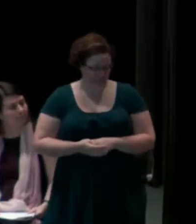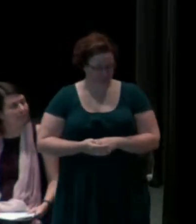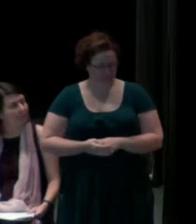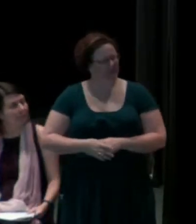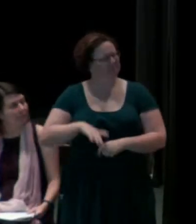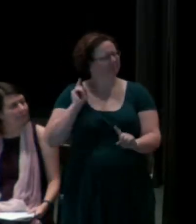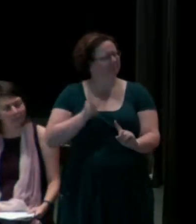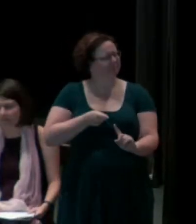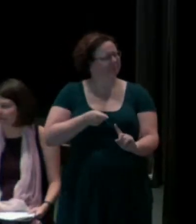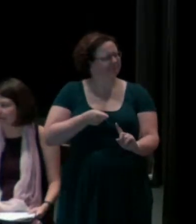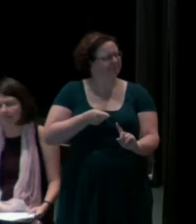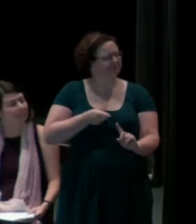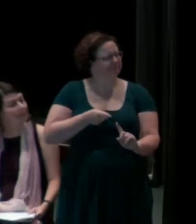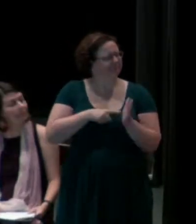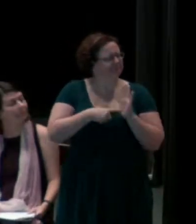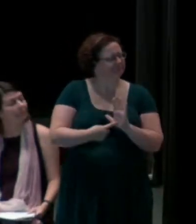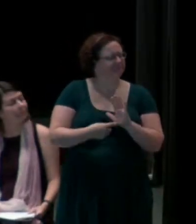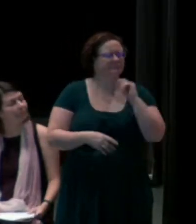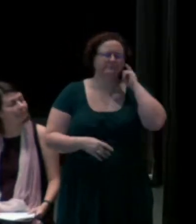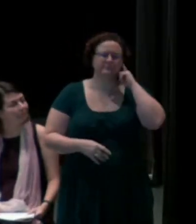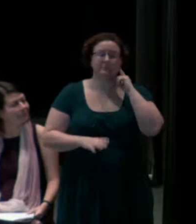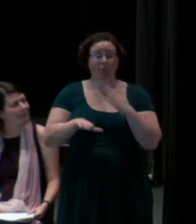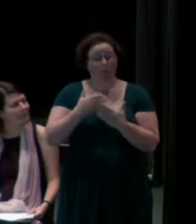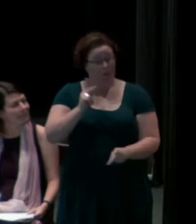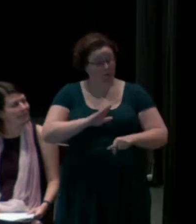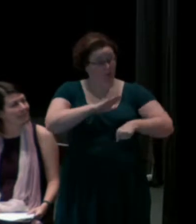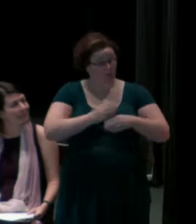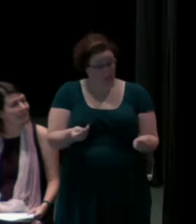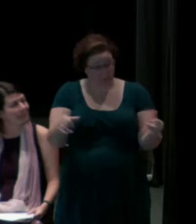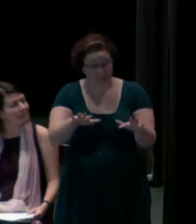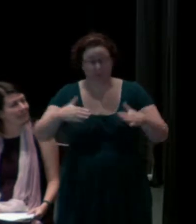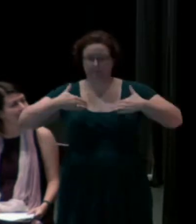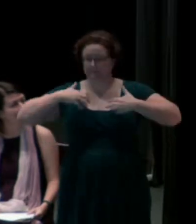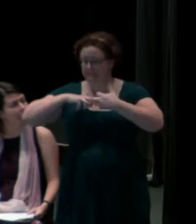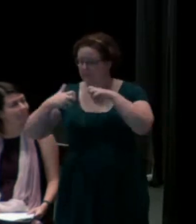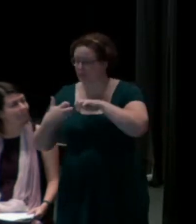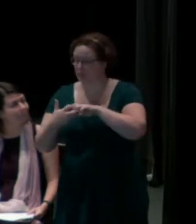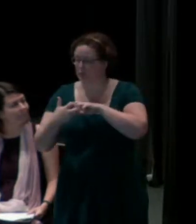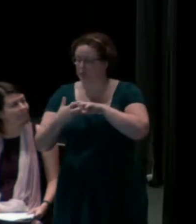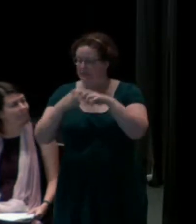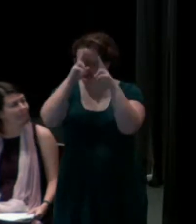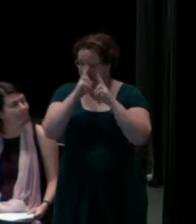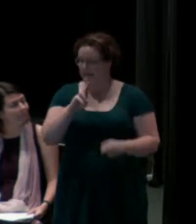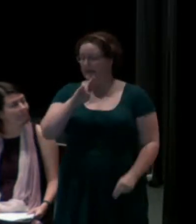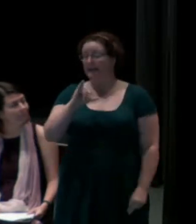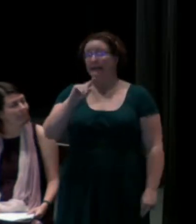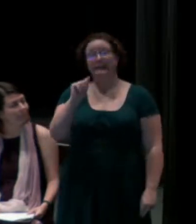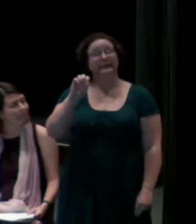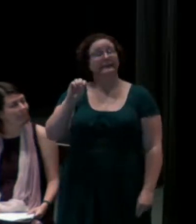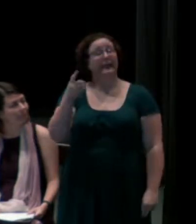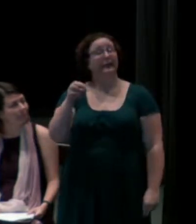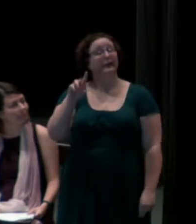just want to point out everyone on campus has had issues with integrity before. They might have